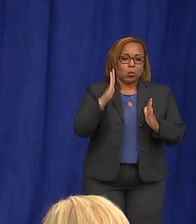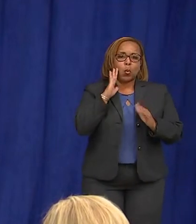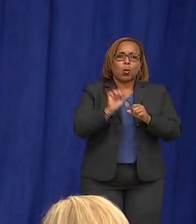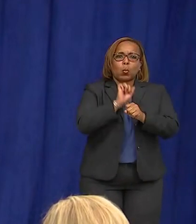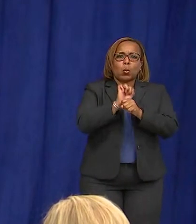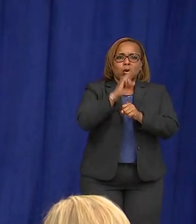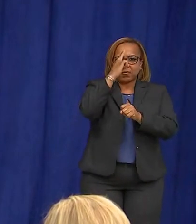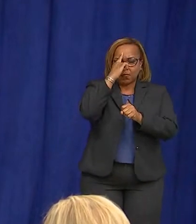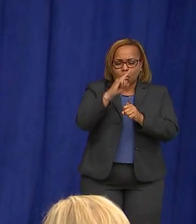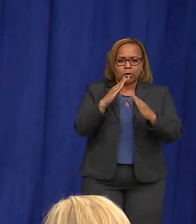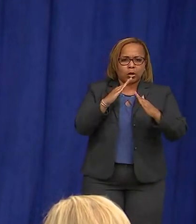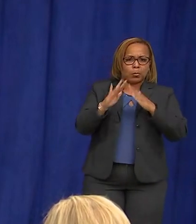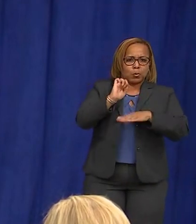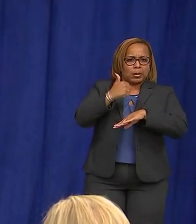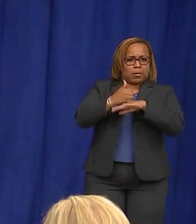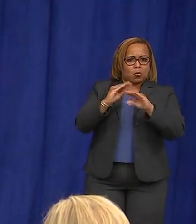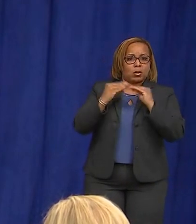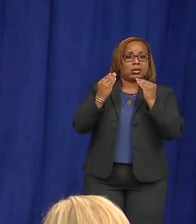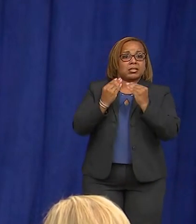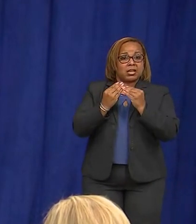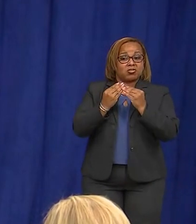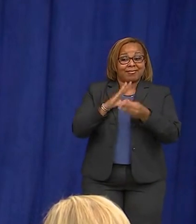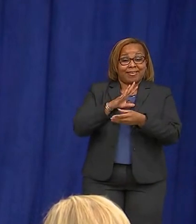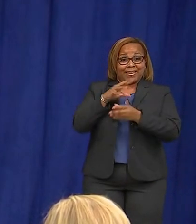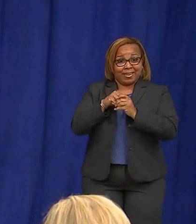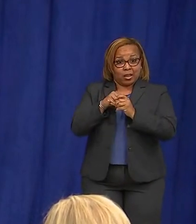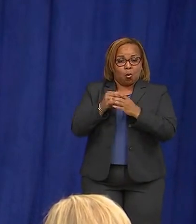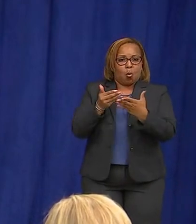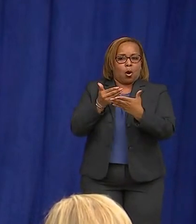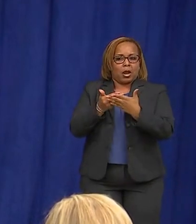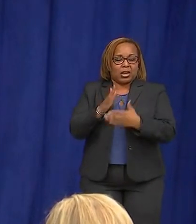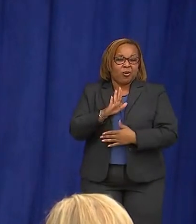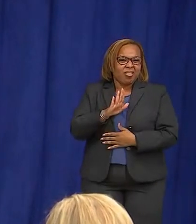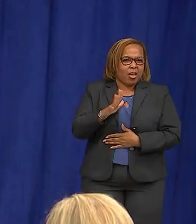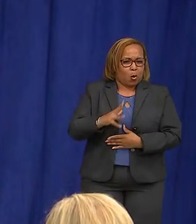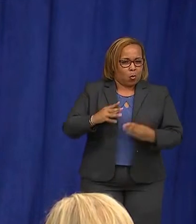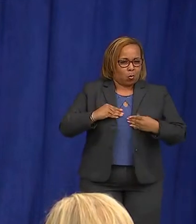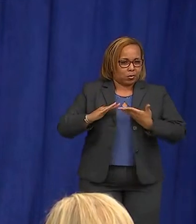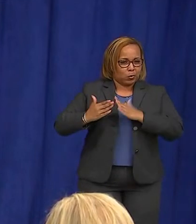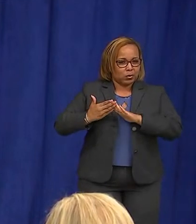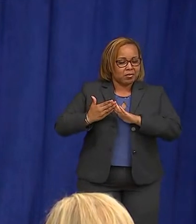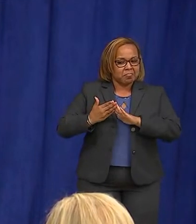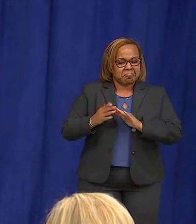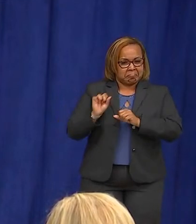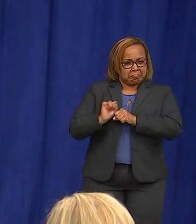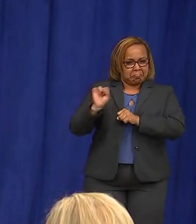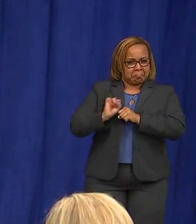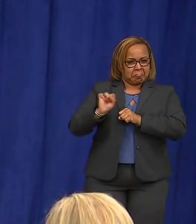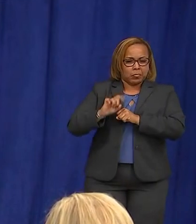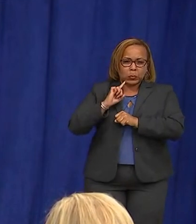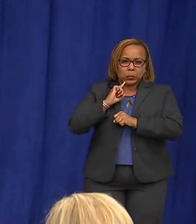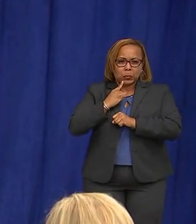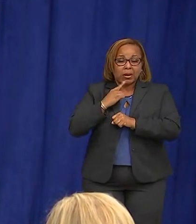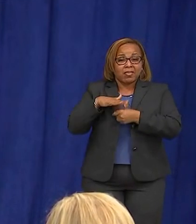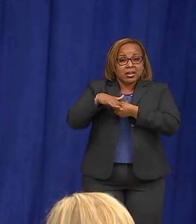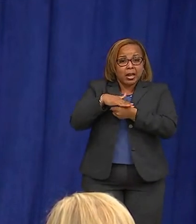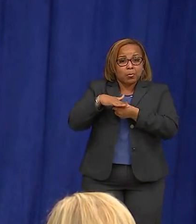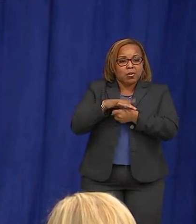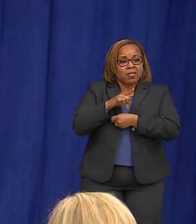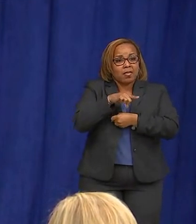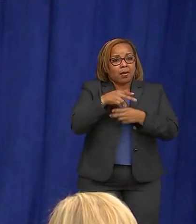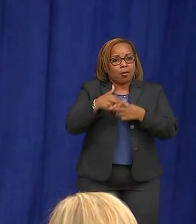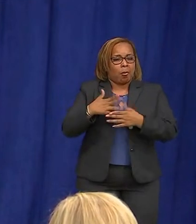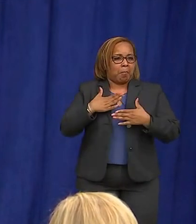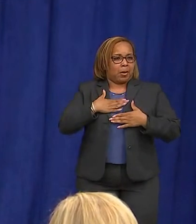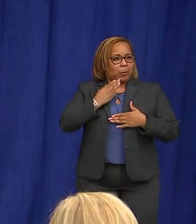for community-based organizations in or near the communities, their own communities, performing this critical work in the neighborhoods that they